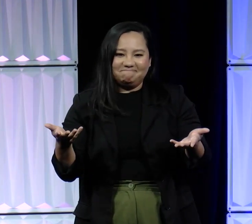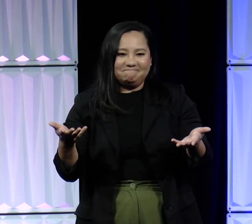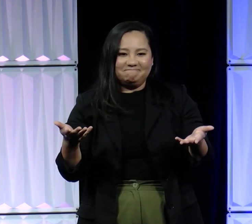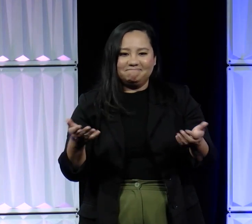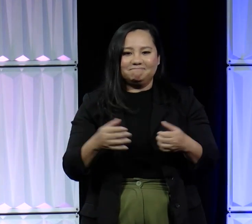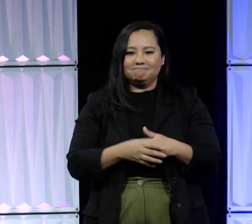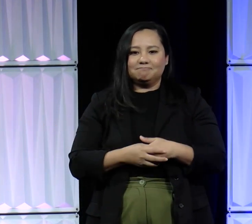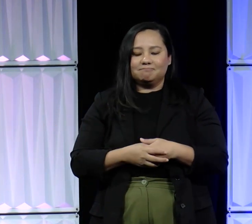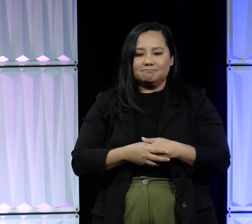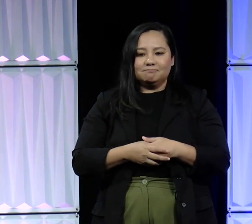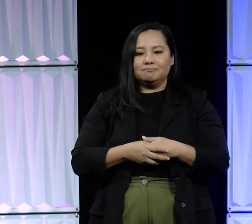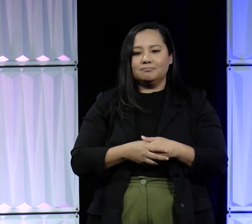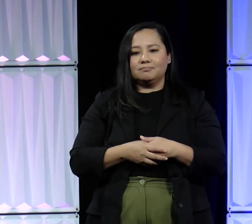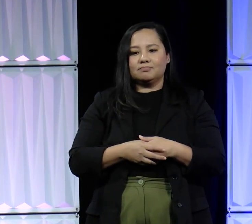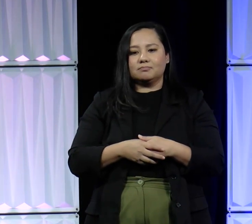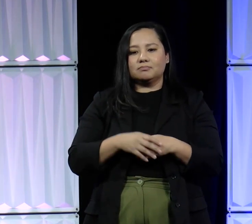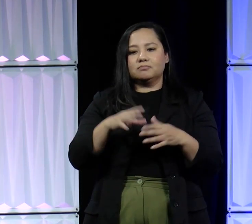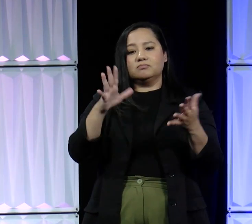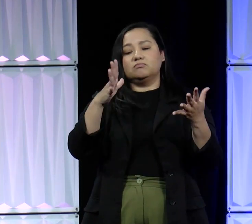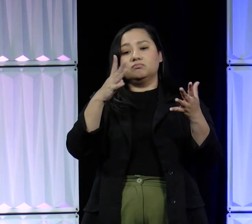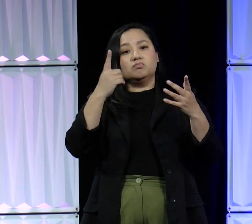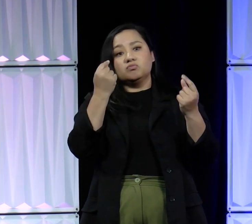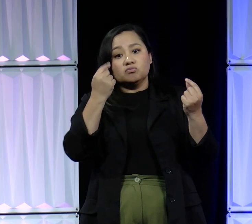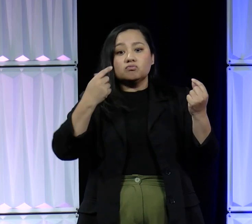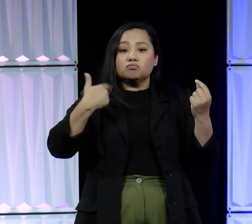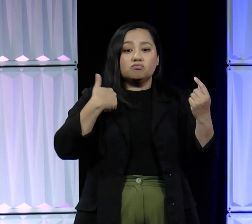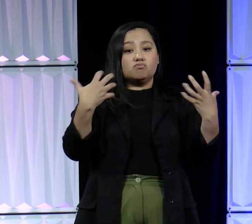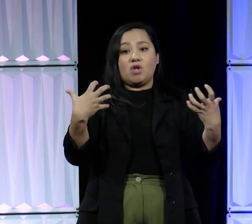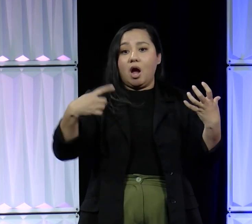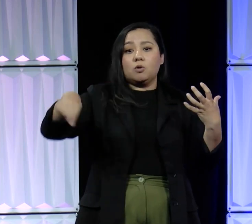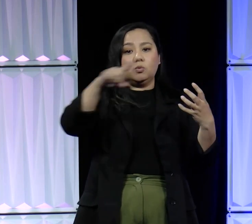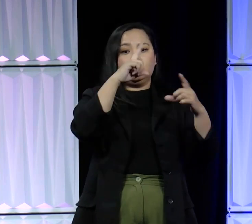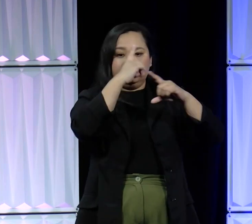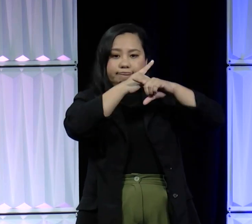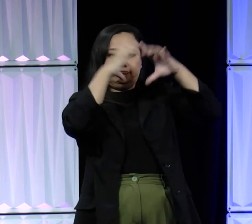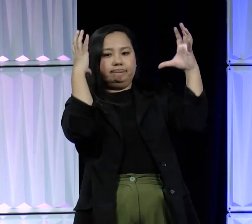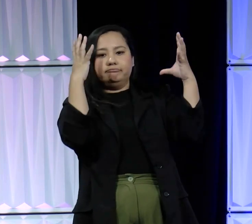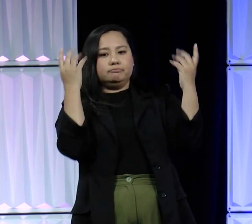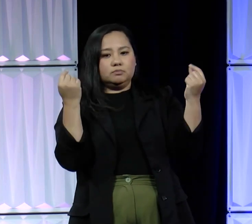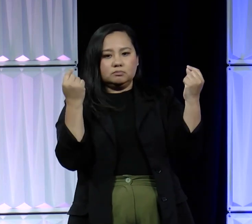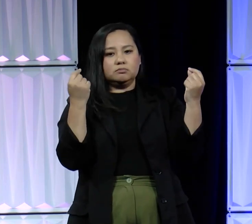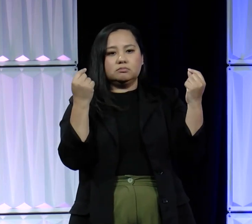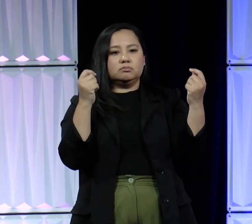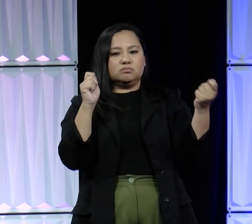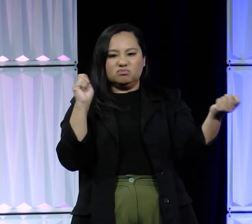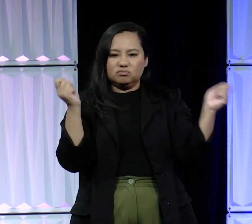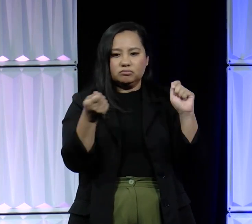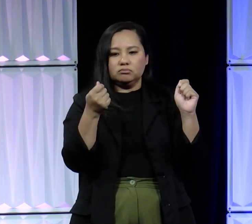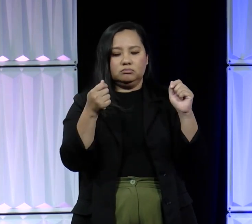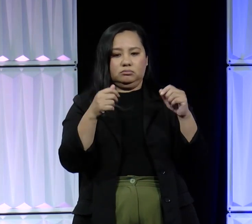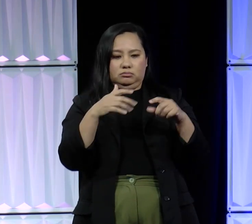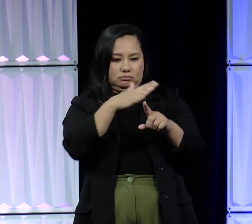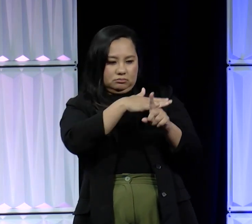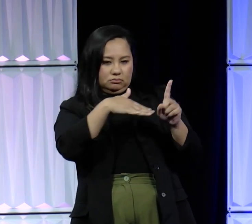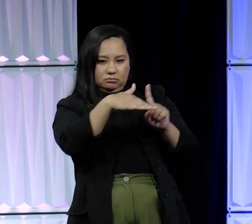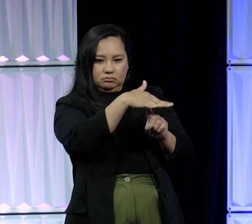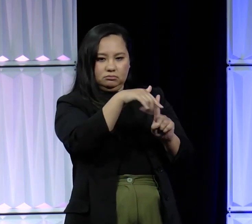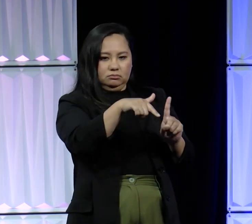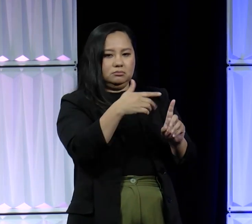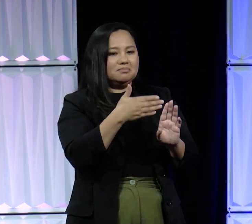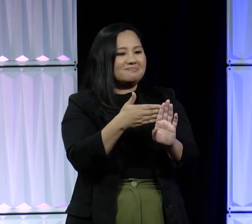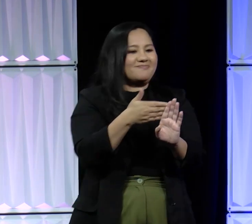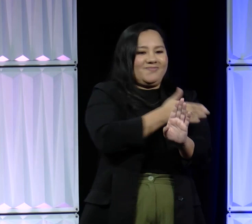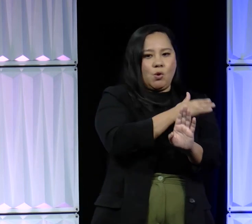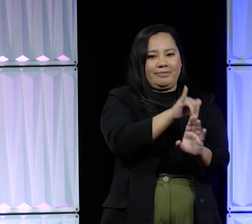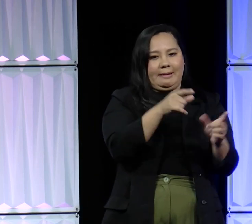What if we could focus on the conditions or the moments before child sexual abuse happens? What if there was a community process that creates responses to